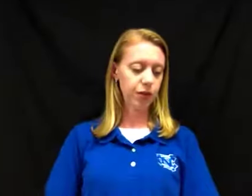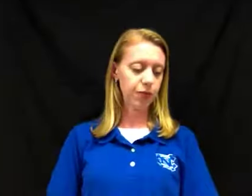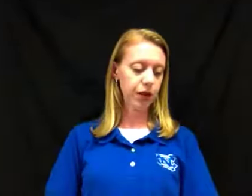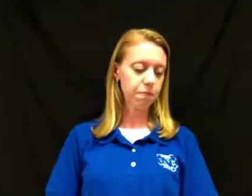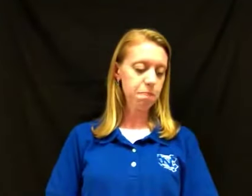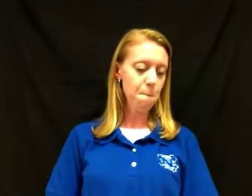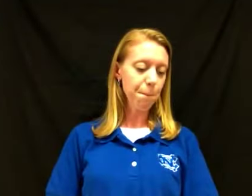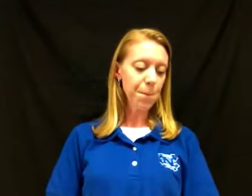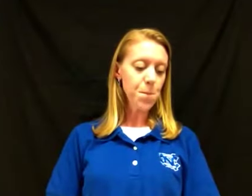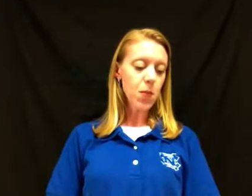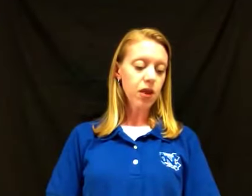something.